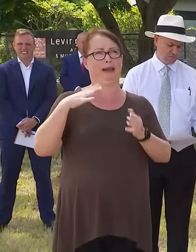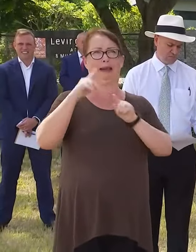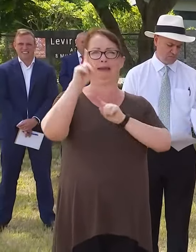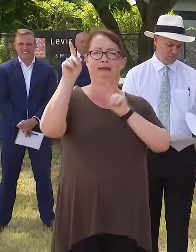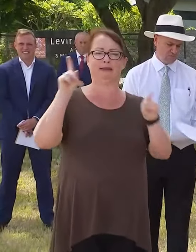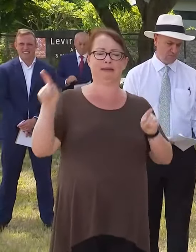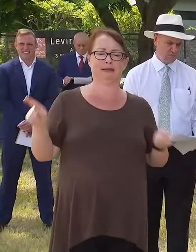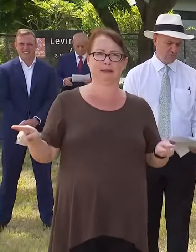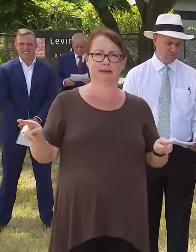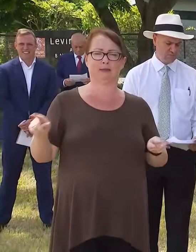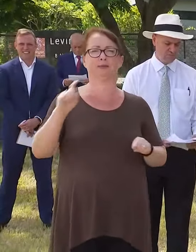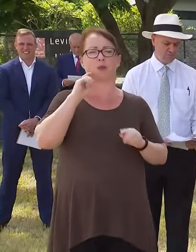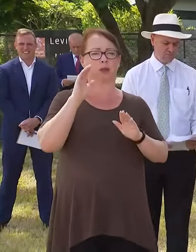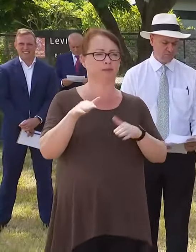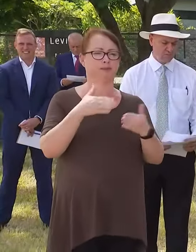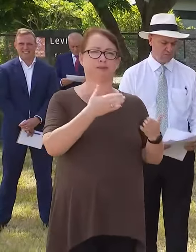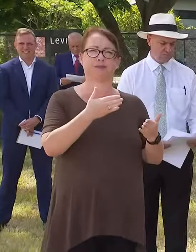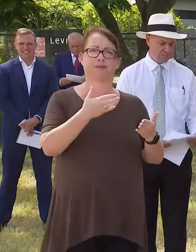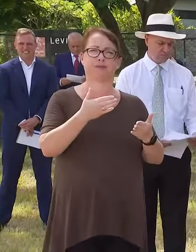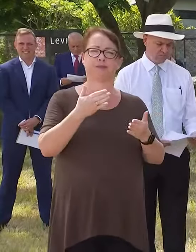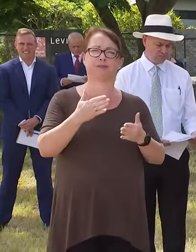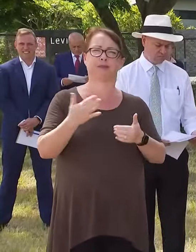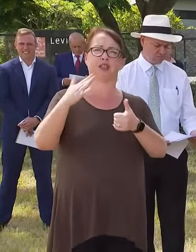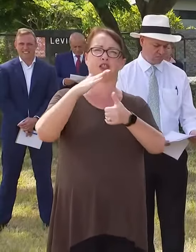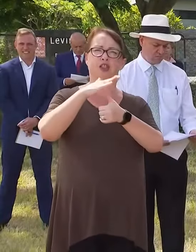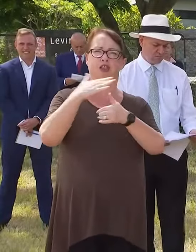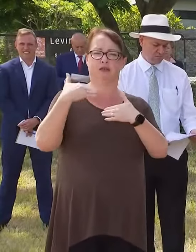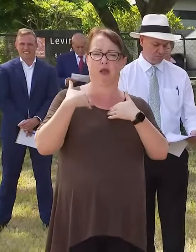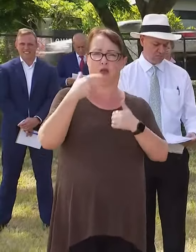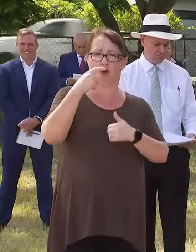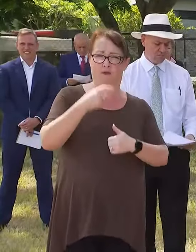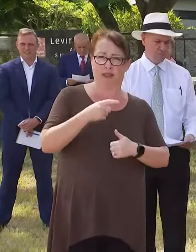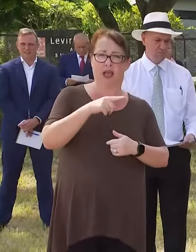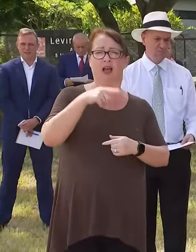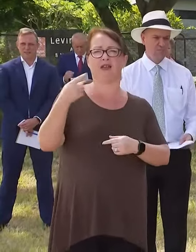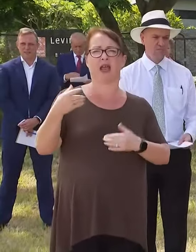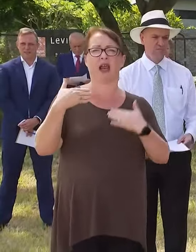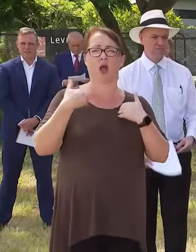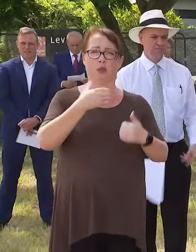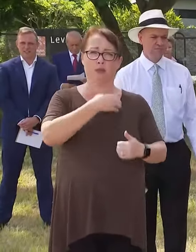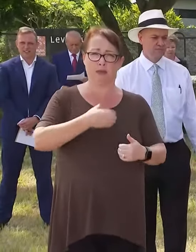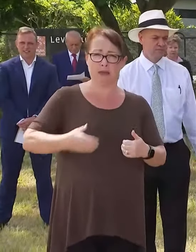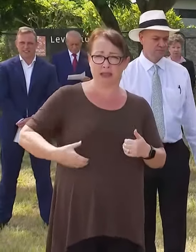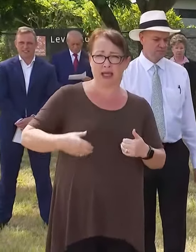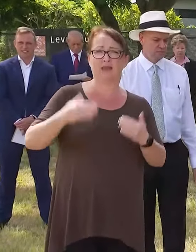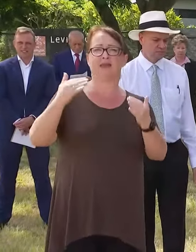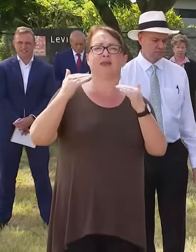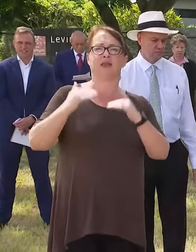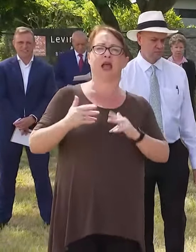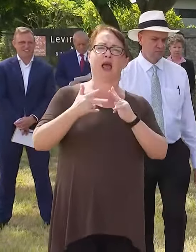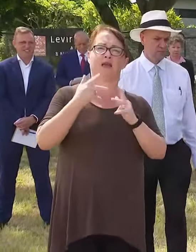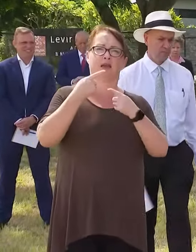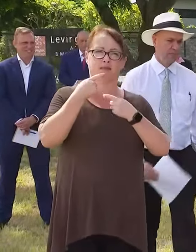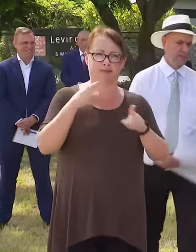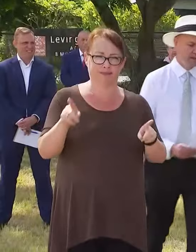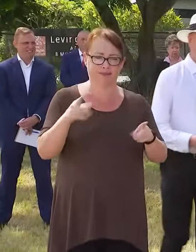So I'll hand over to the Chief Health Officer and then the Health Minister, and then we'll move on to our next announcement. Thank